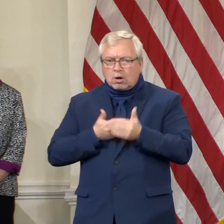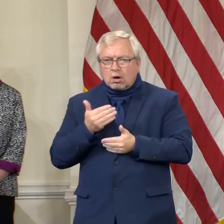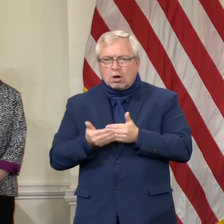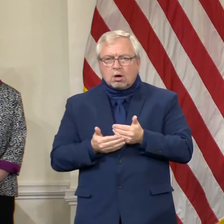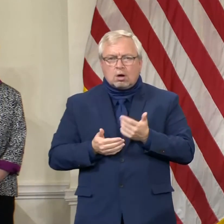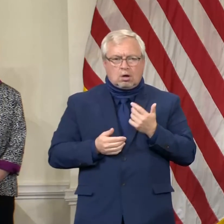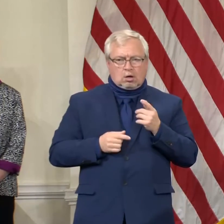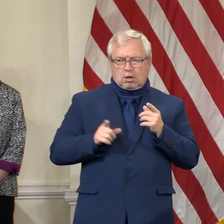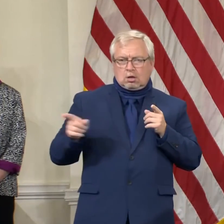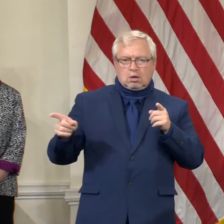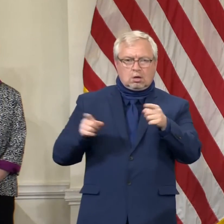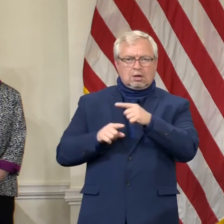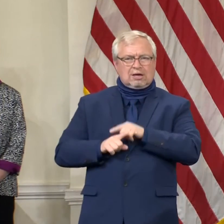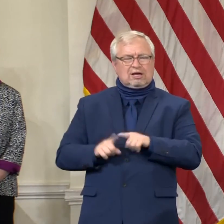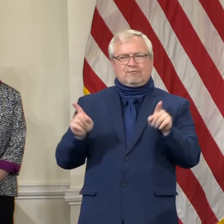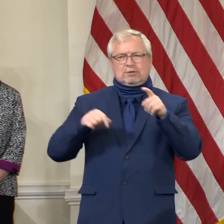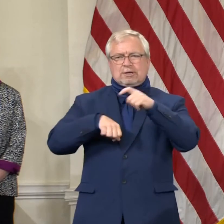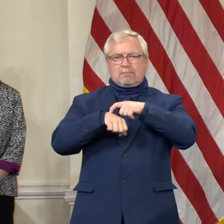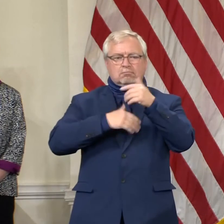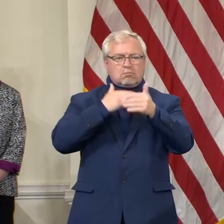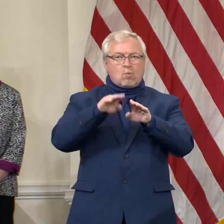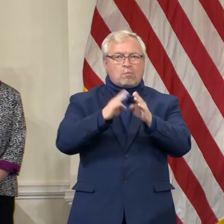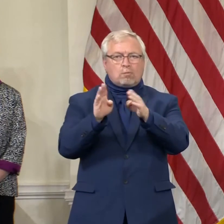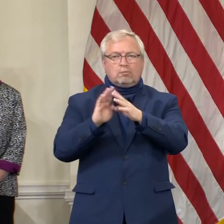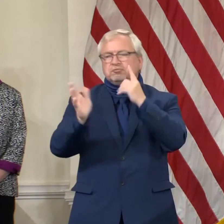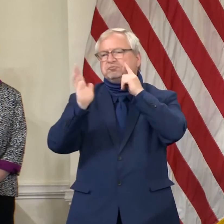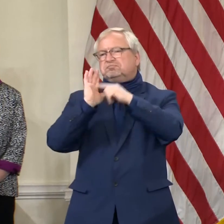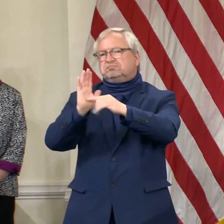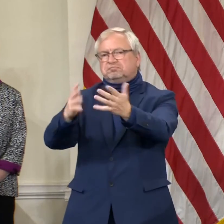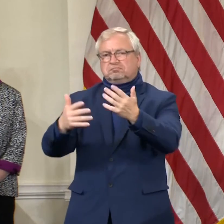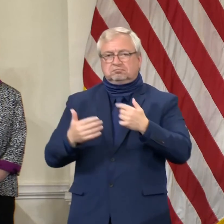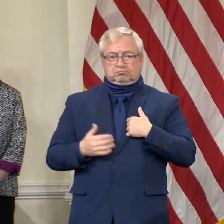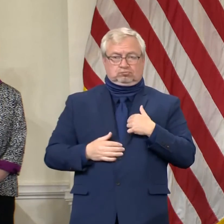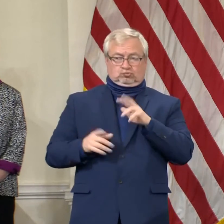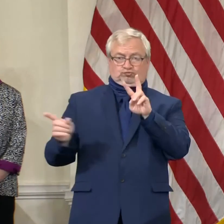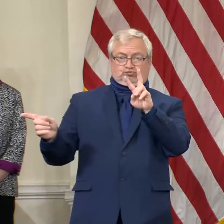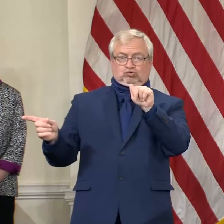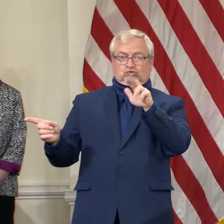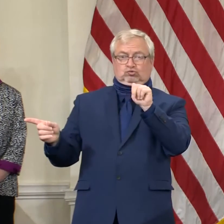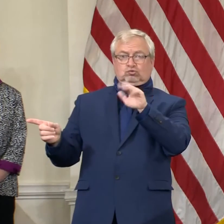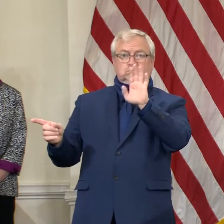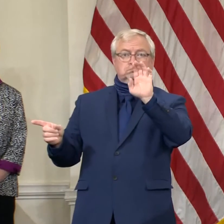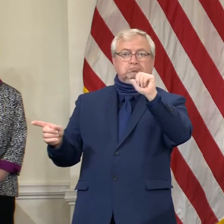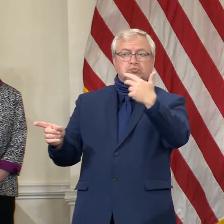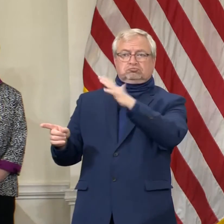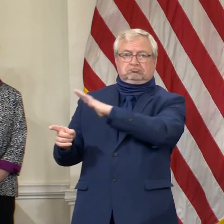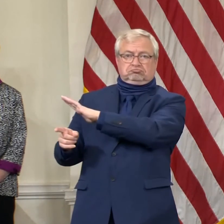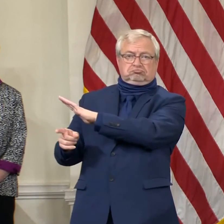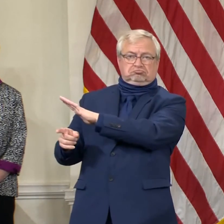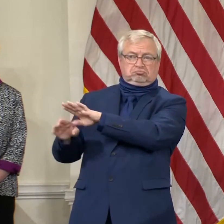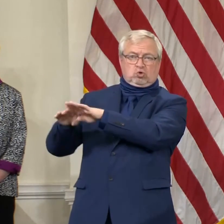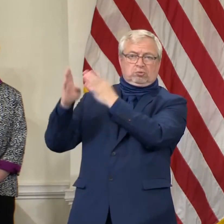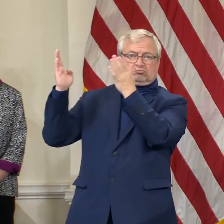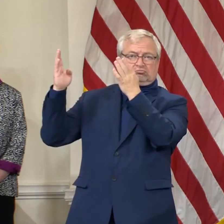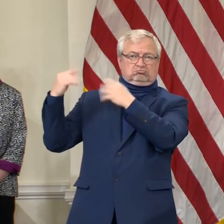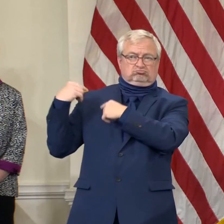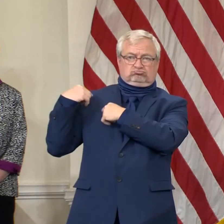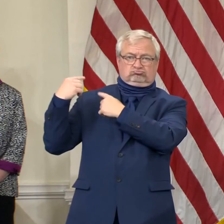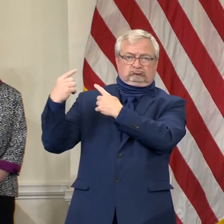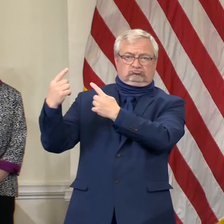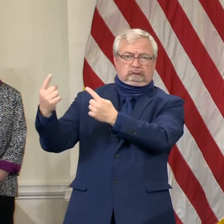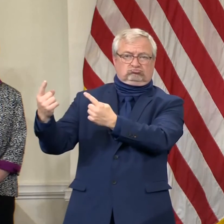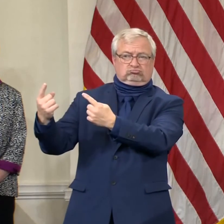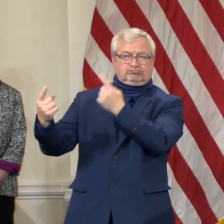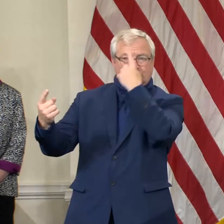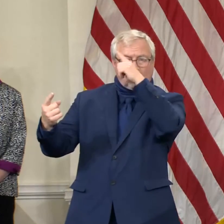For example, Governor Northam, all of his beaches remained open for walking and swimming, but they had certain other